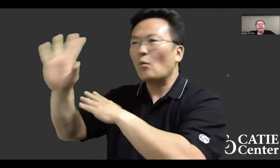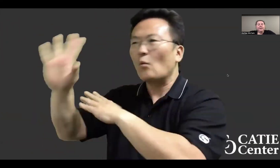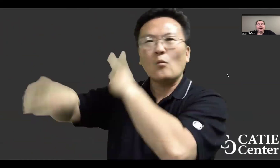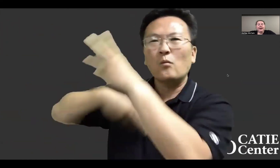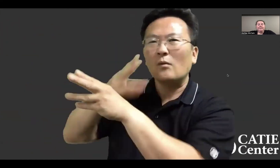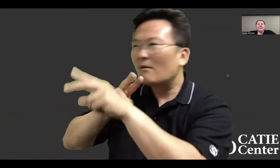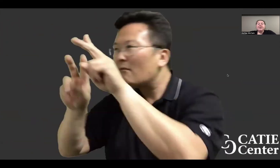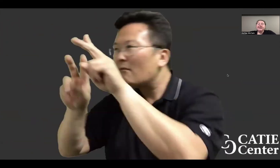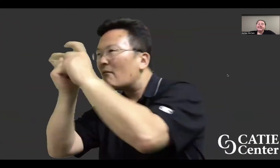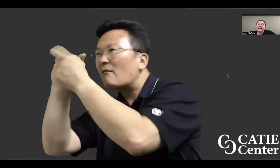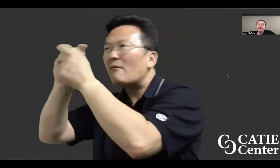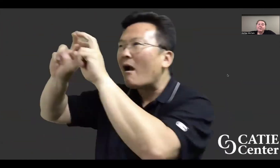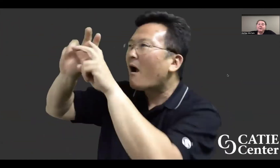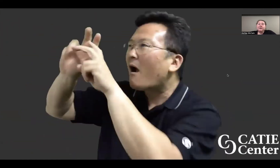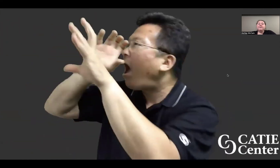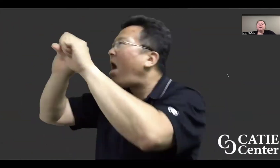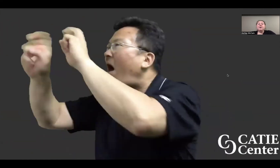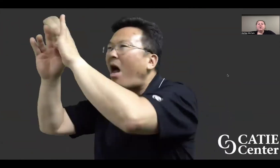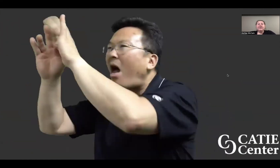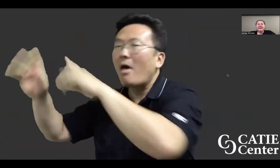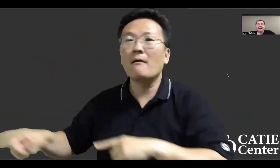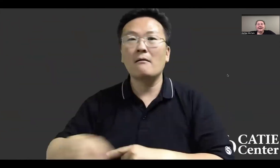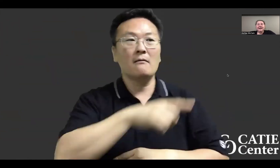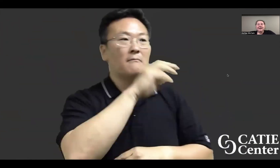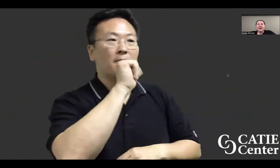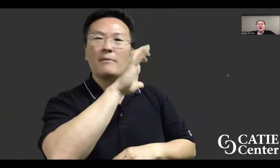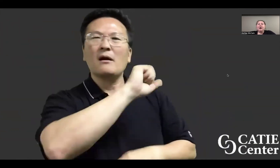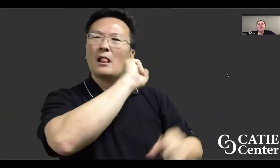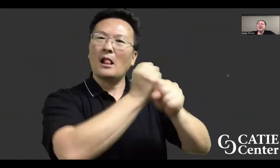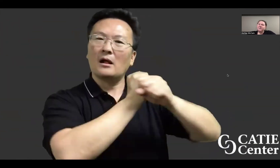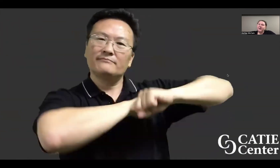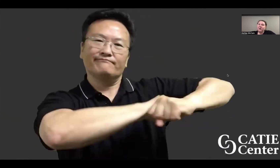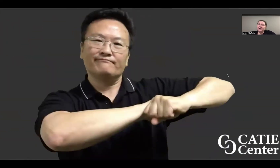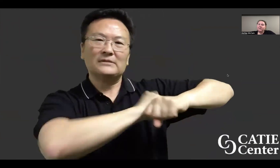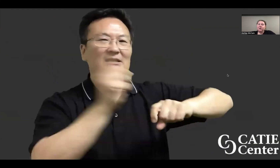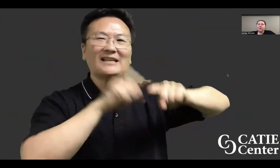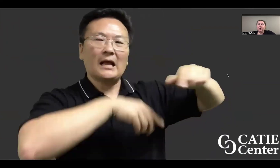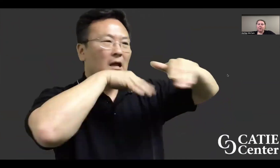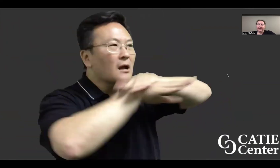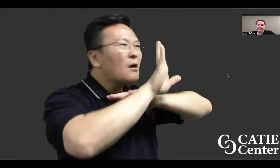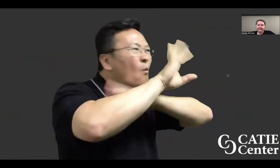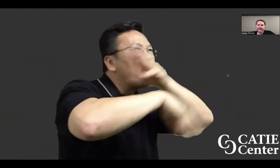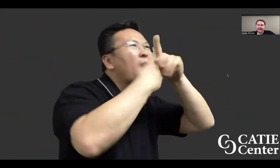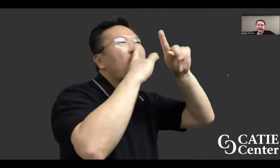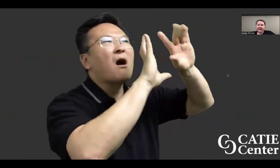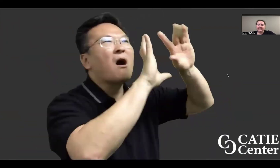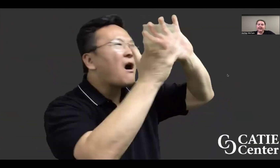So again, the PC would be good if you're interested in kind of configuring it to your own life, and if